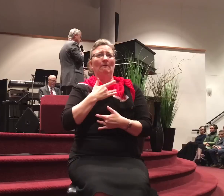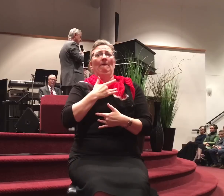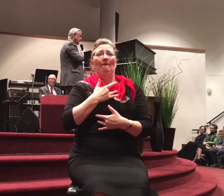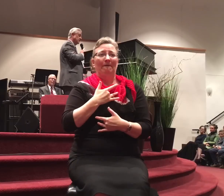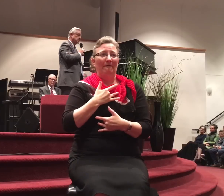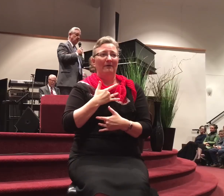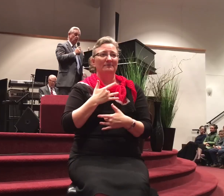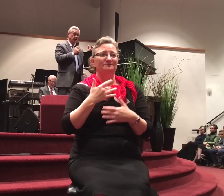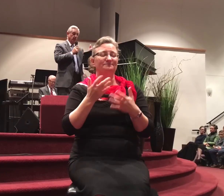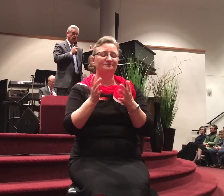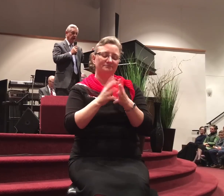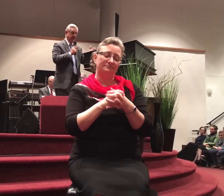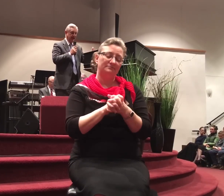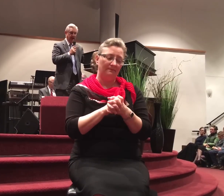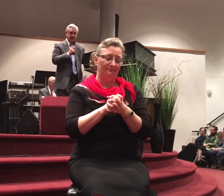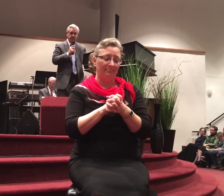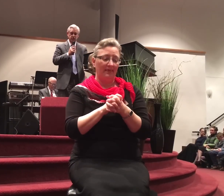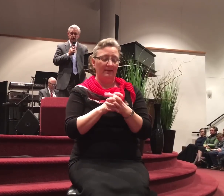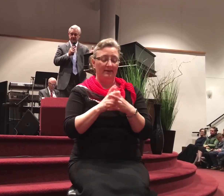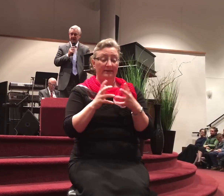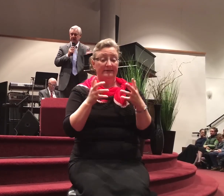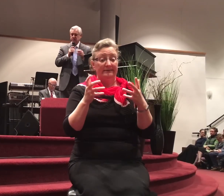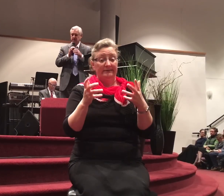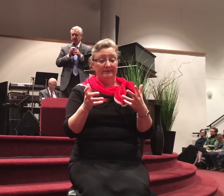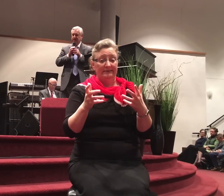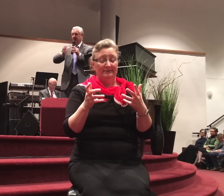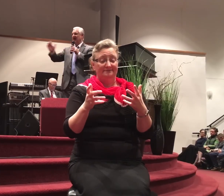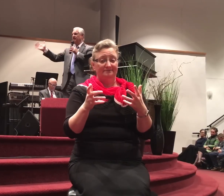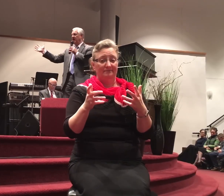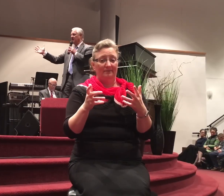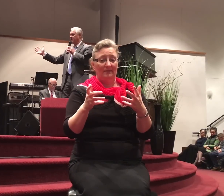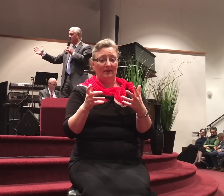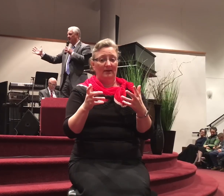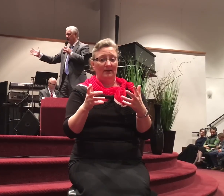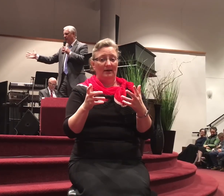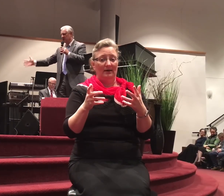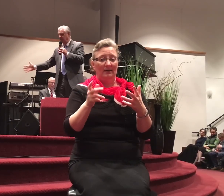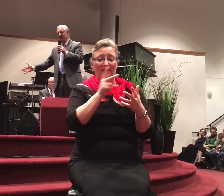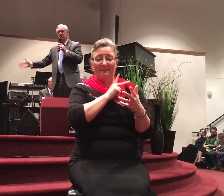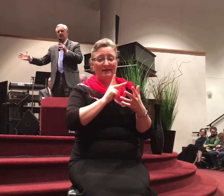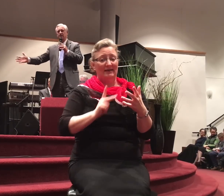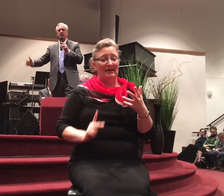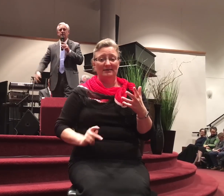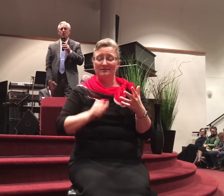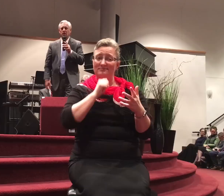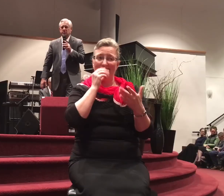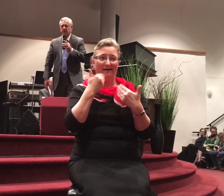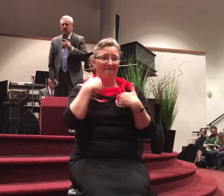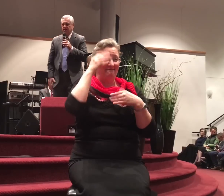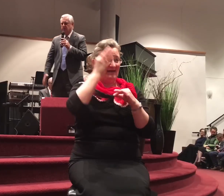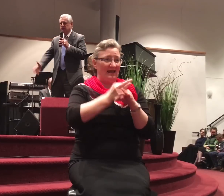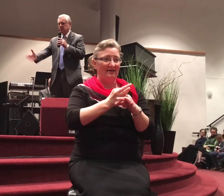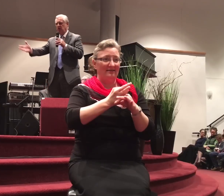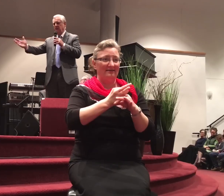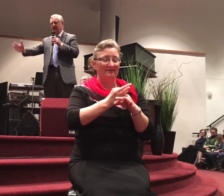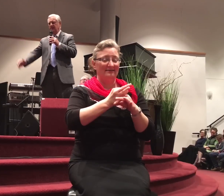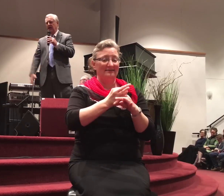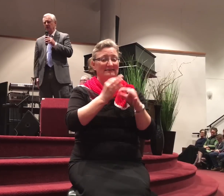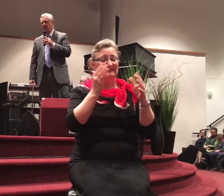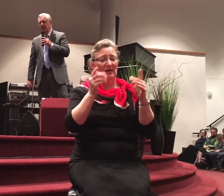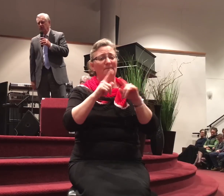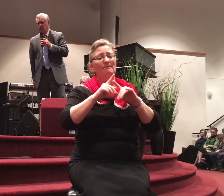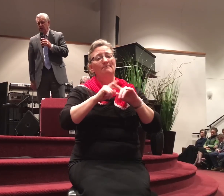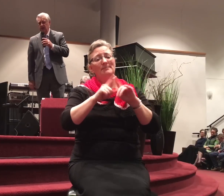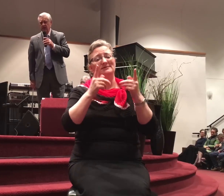faith, because when it really came to the test, he didn't have faith. He was lamenting and fearing the worst. He was just trying to